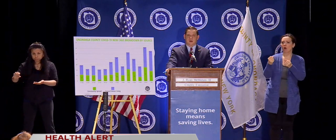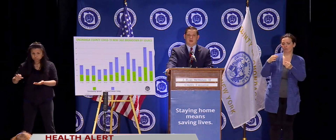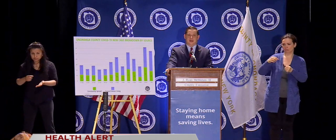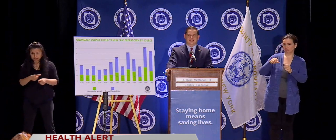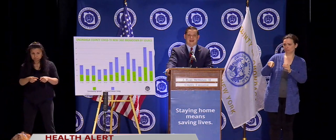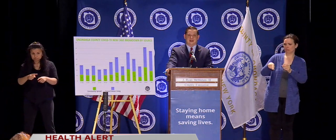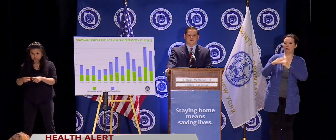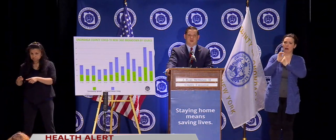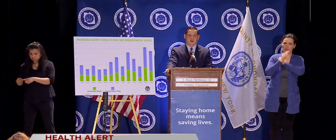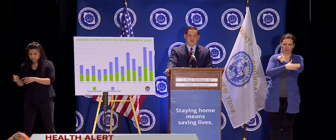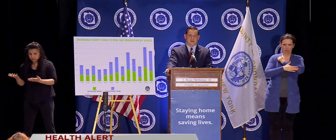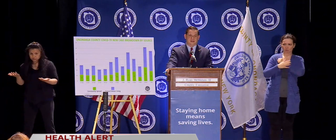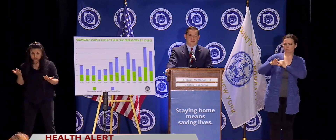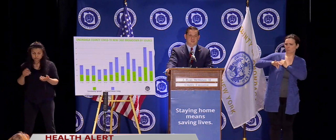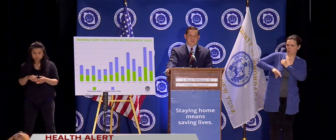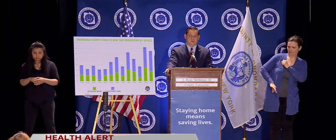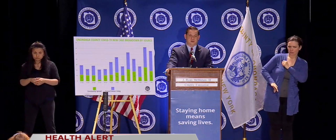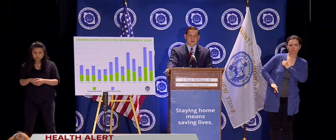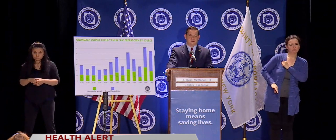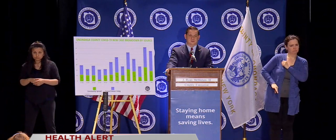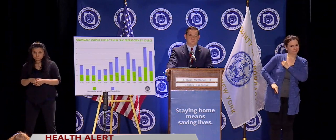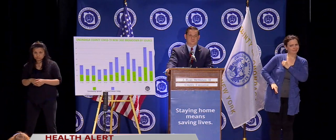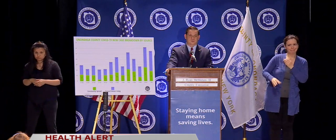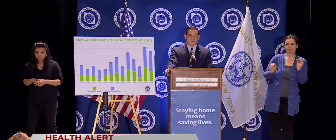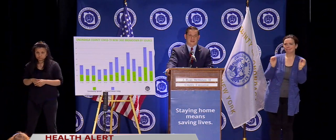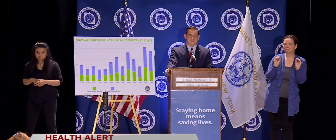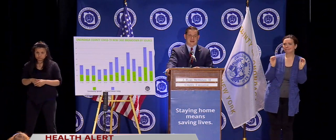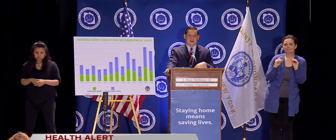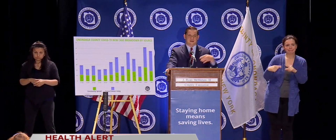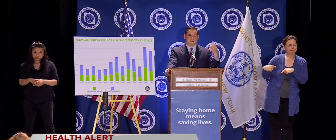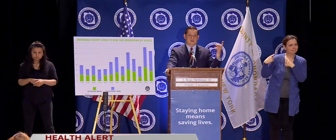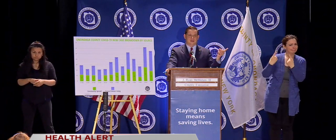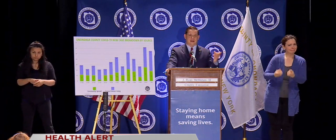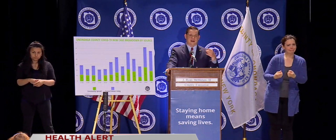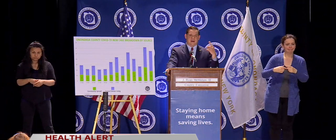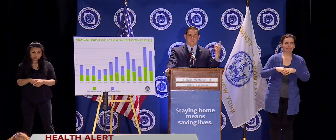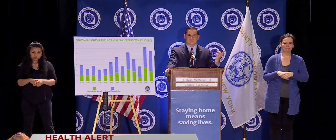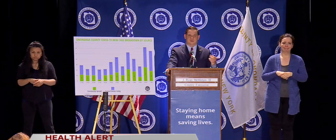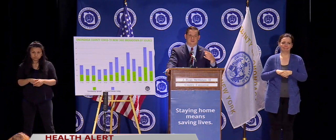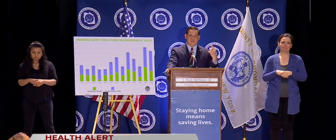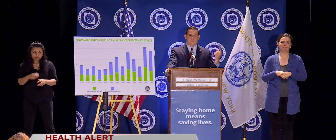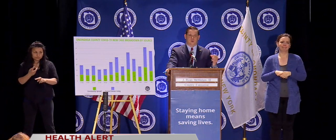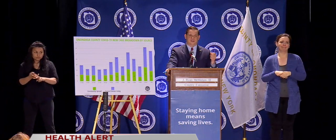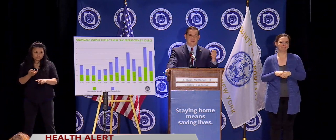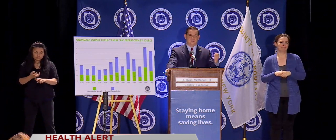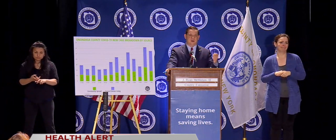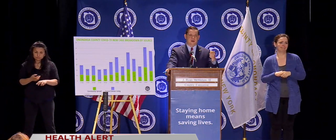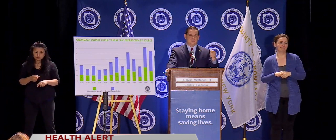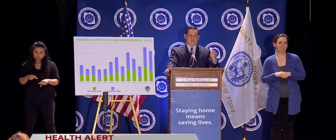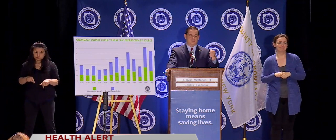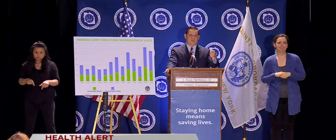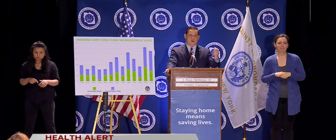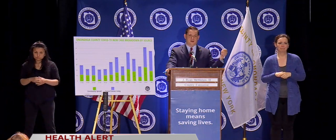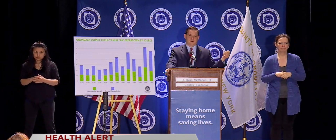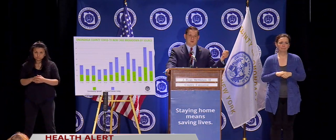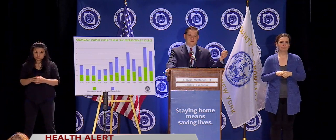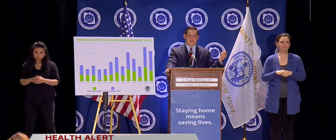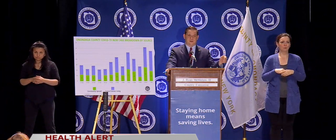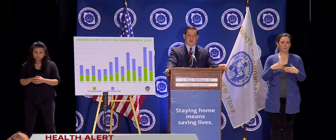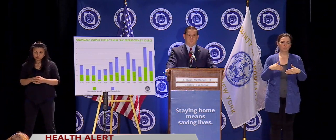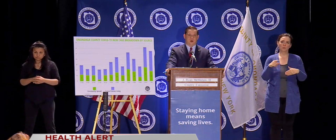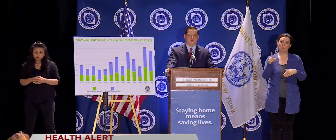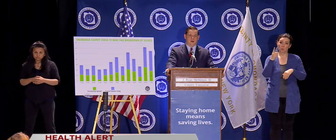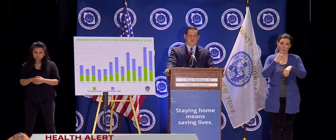4.2%. That's not a fair indication because that's not the economics of this. That's a one-time, they took money from